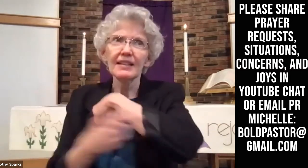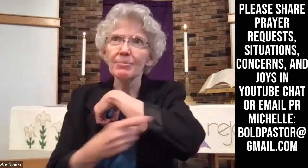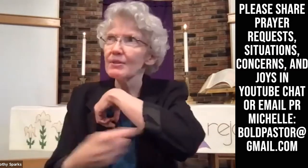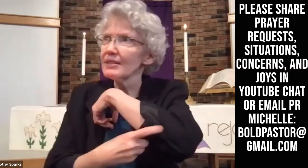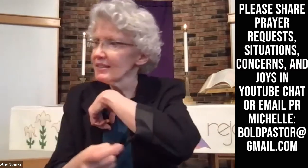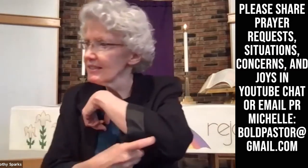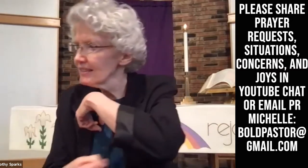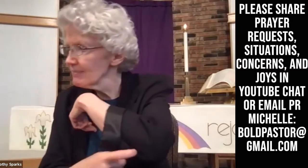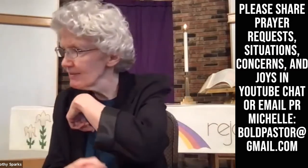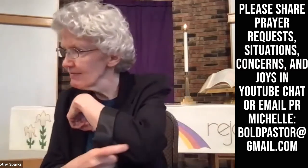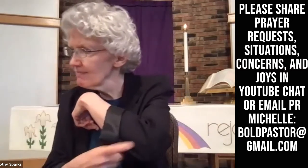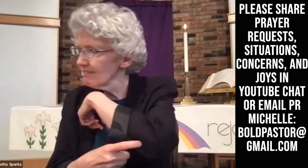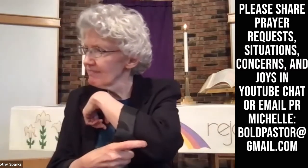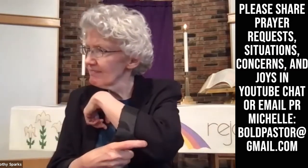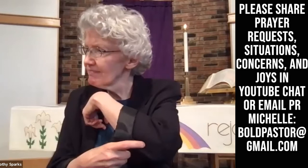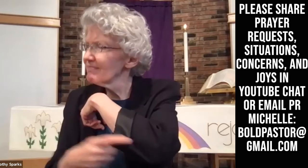Whenever we feel tempted,